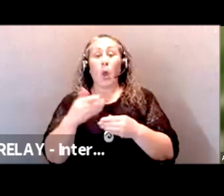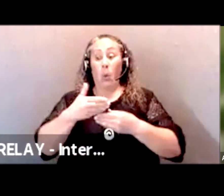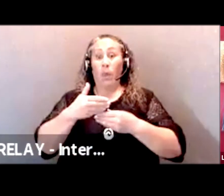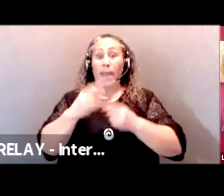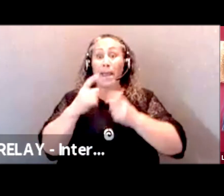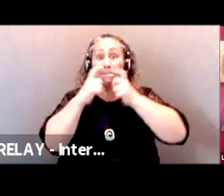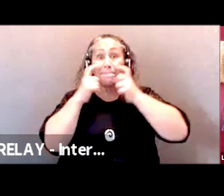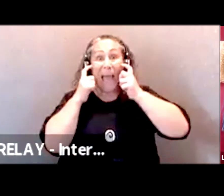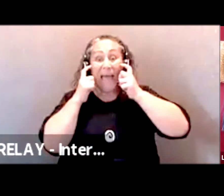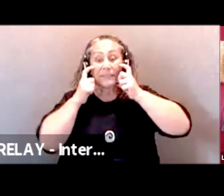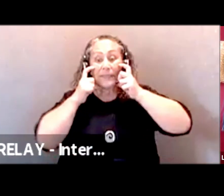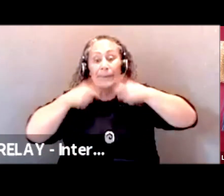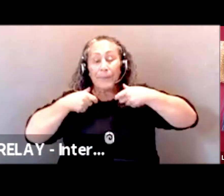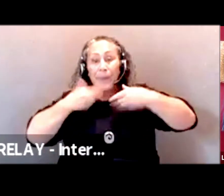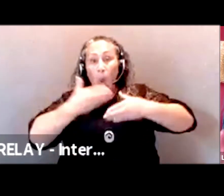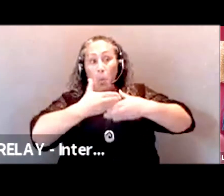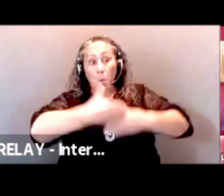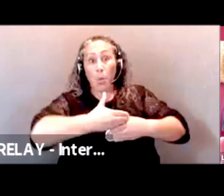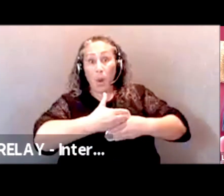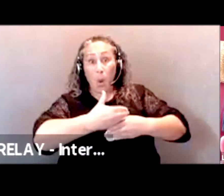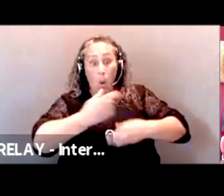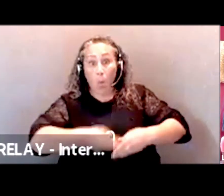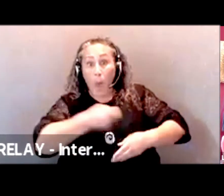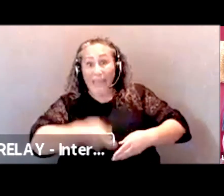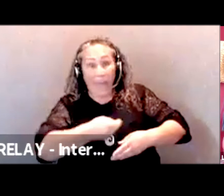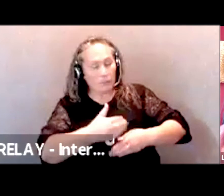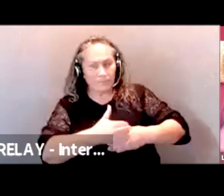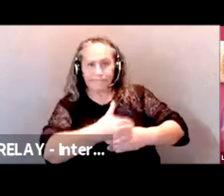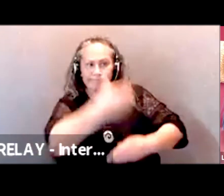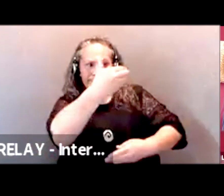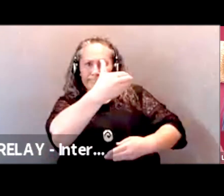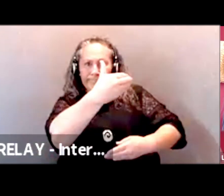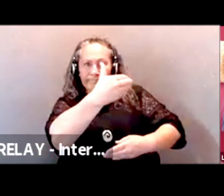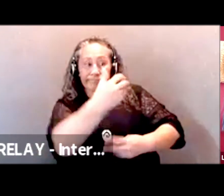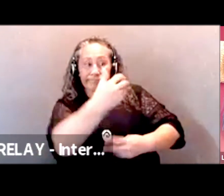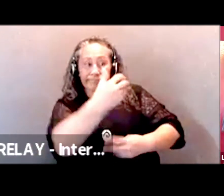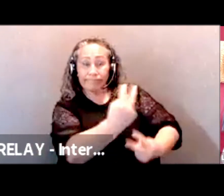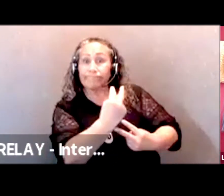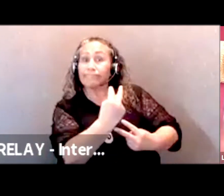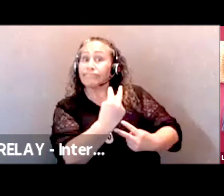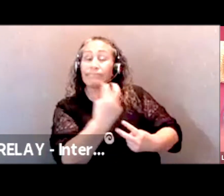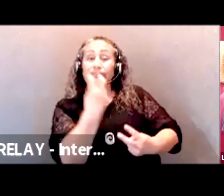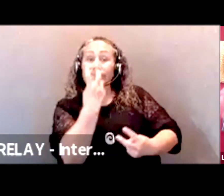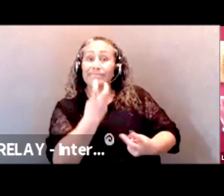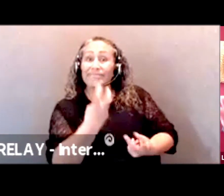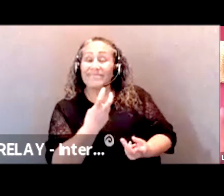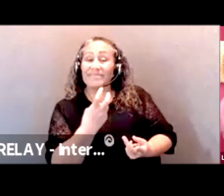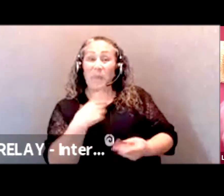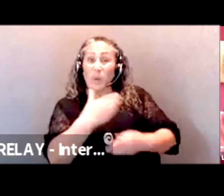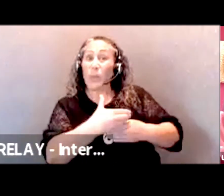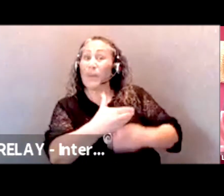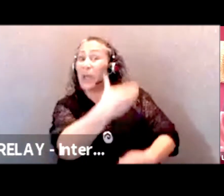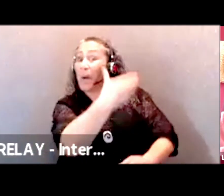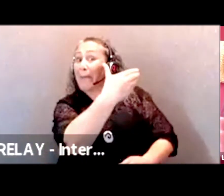So you're protected in your car, but you can still see them if they take their mask out, but the window is between you to give